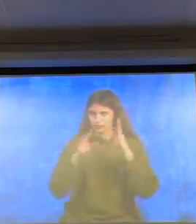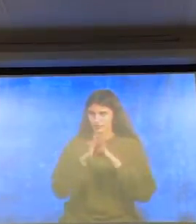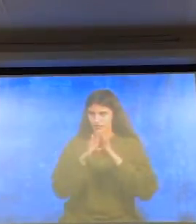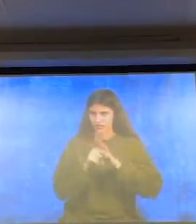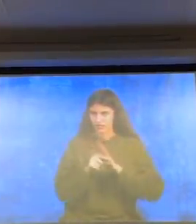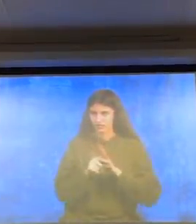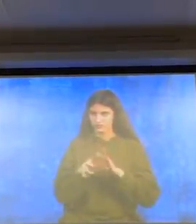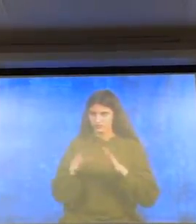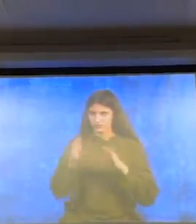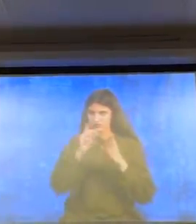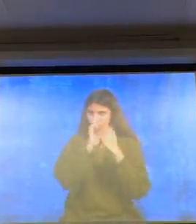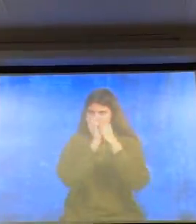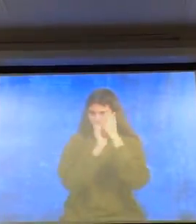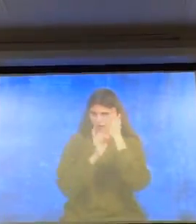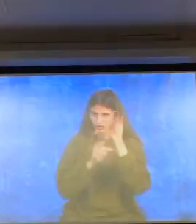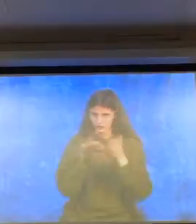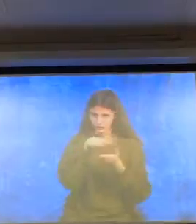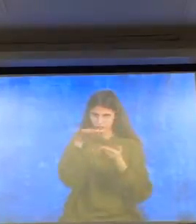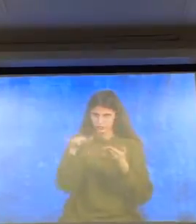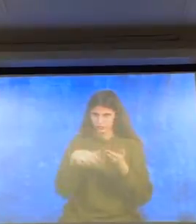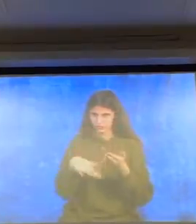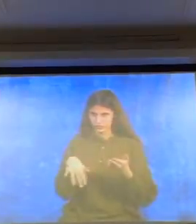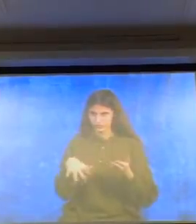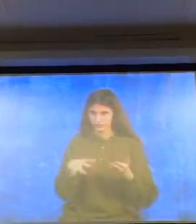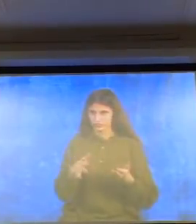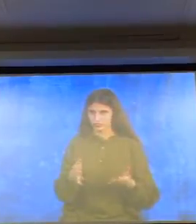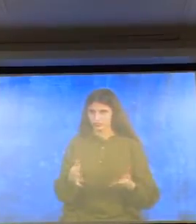make. You just create the background,